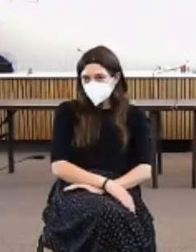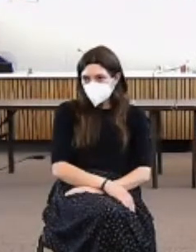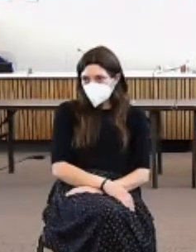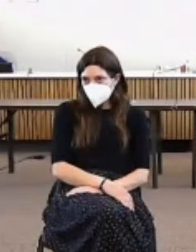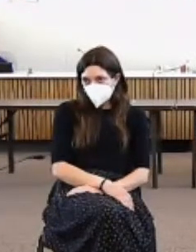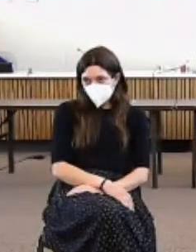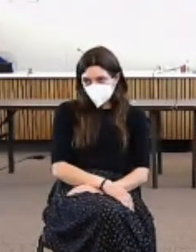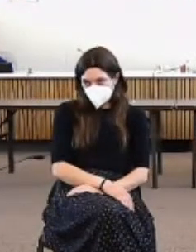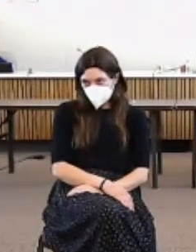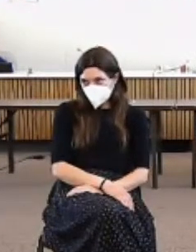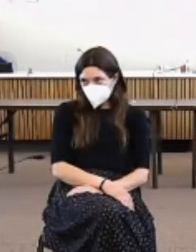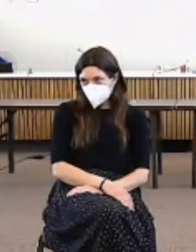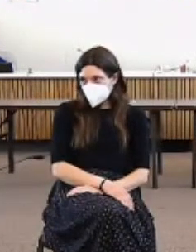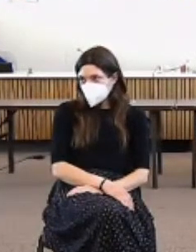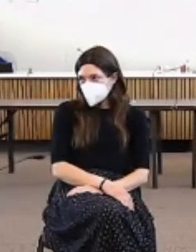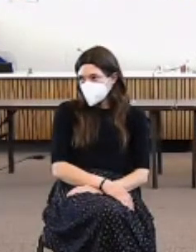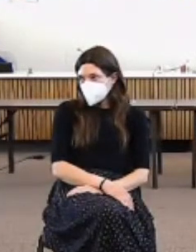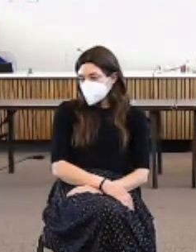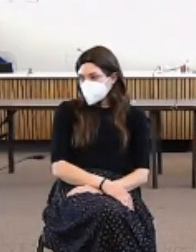What was that?